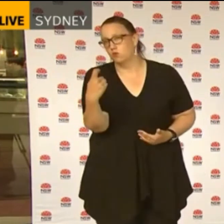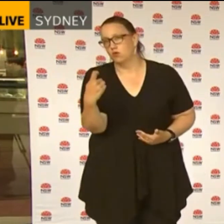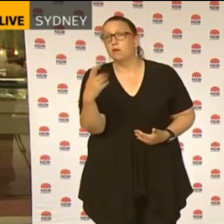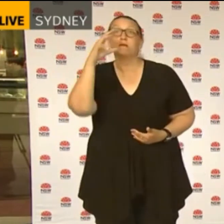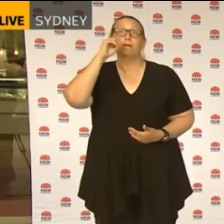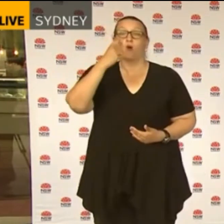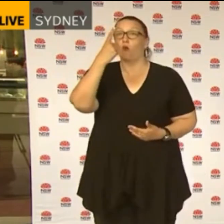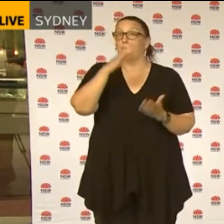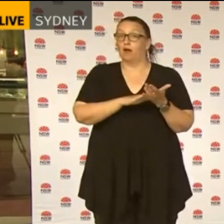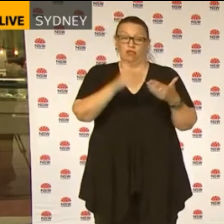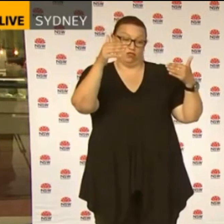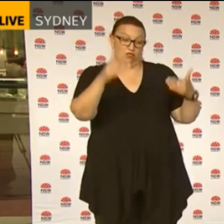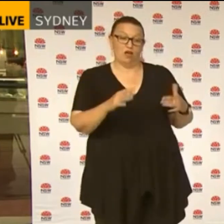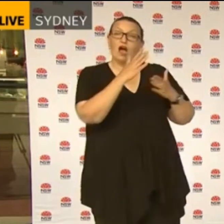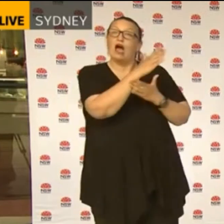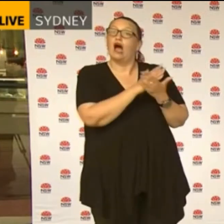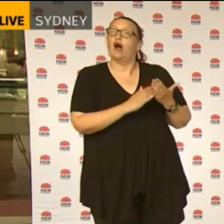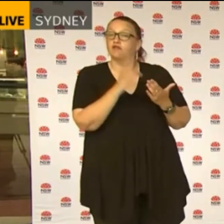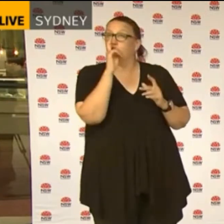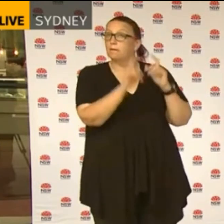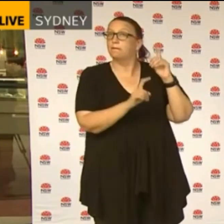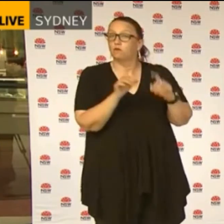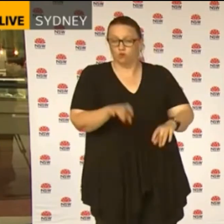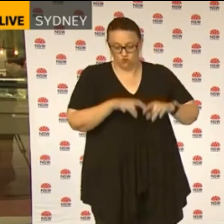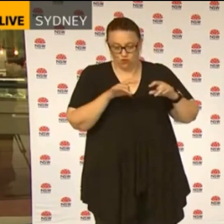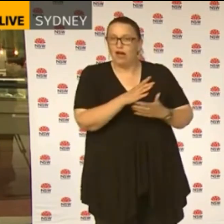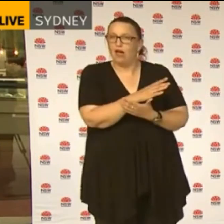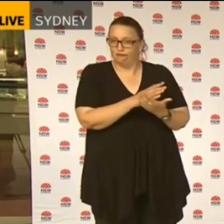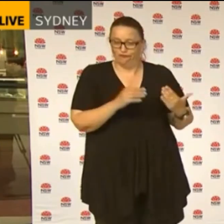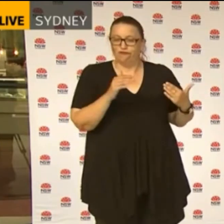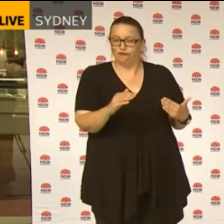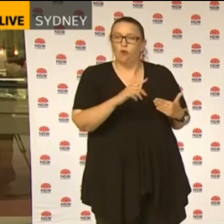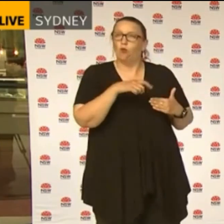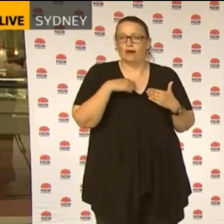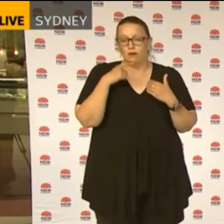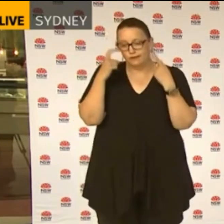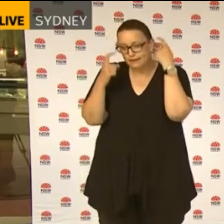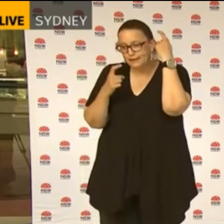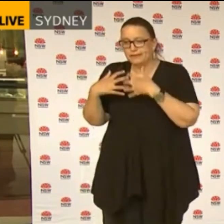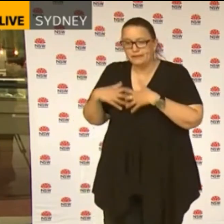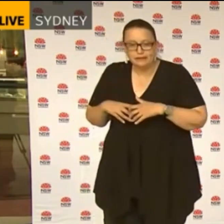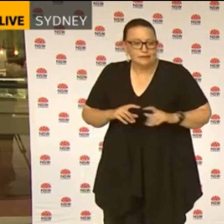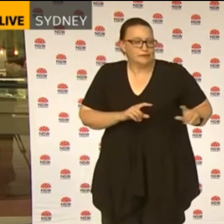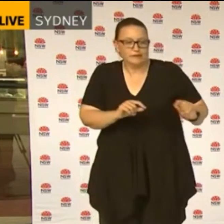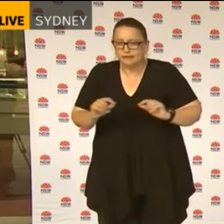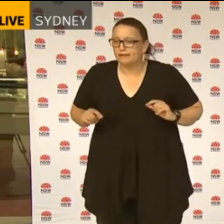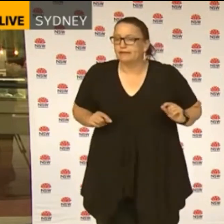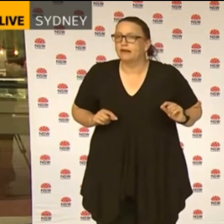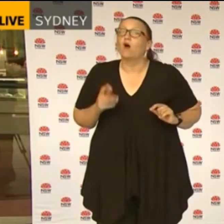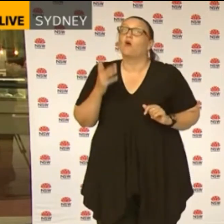those issues. I think once you have a certain proportion of the population having access to the